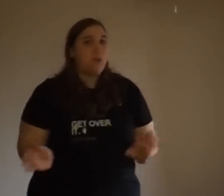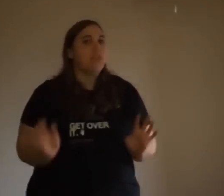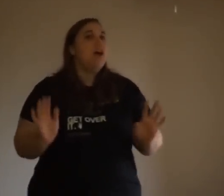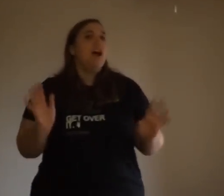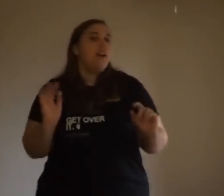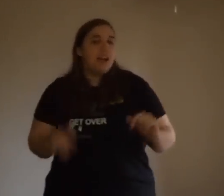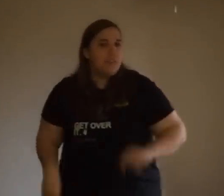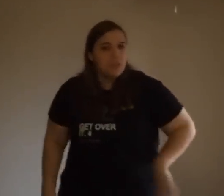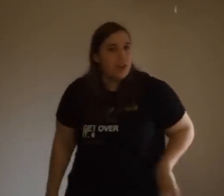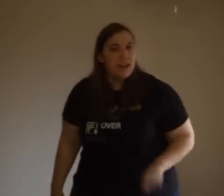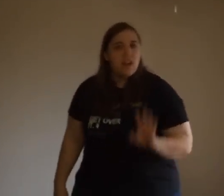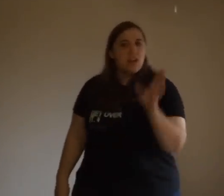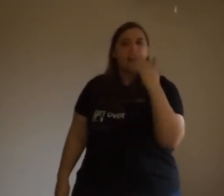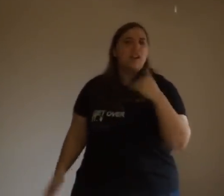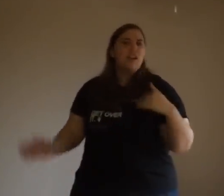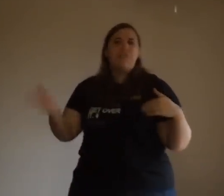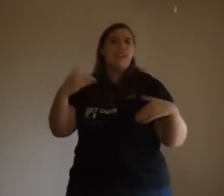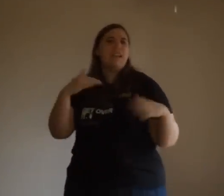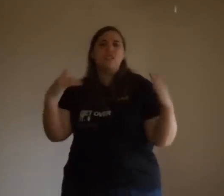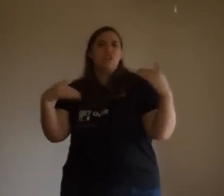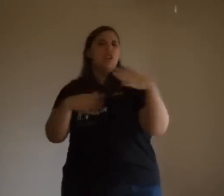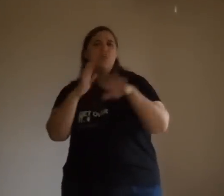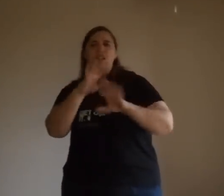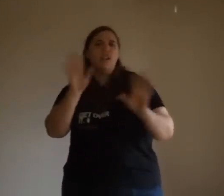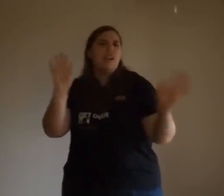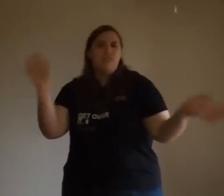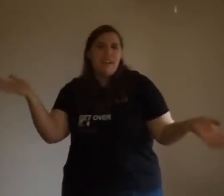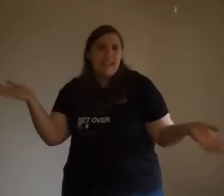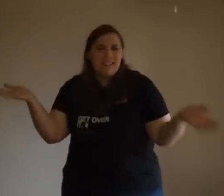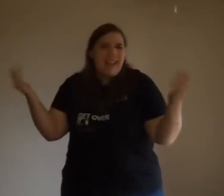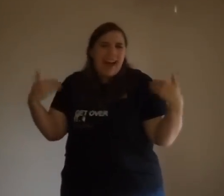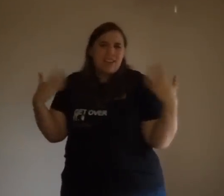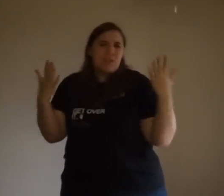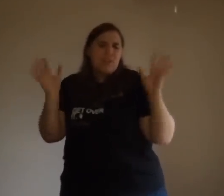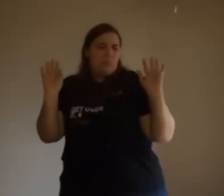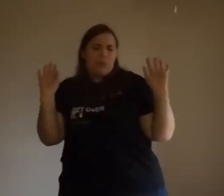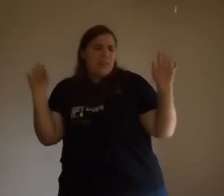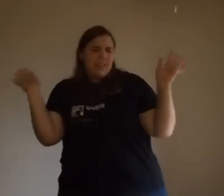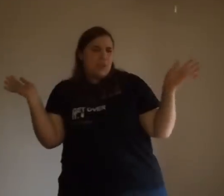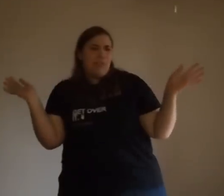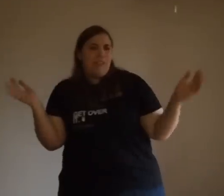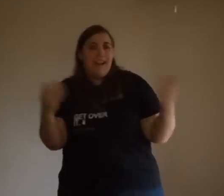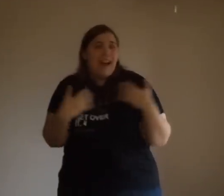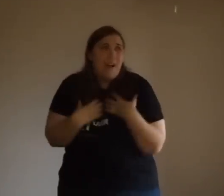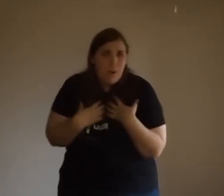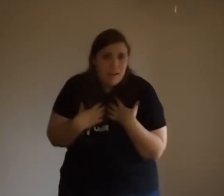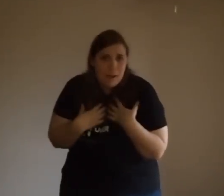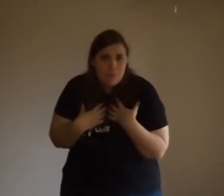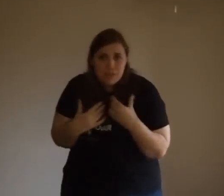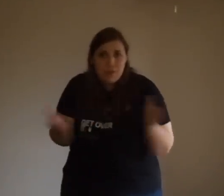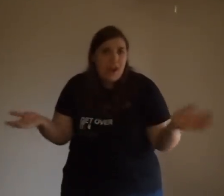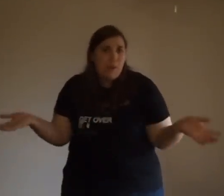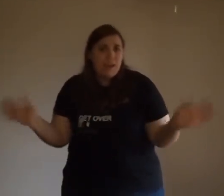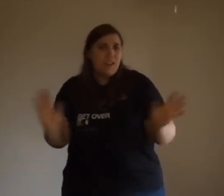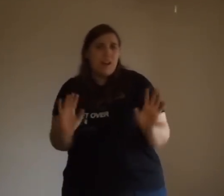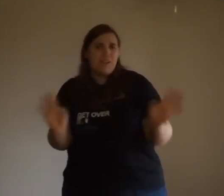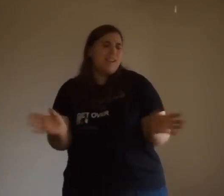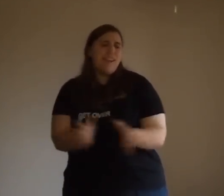with, "Oh, you know, that's right. Kirk, feelings. You and Kirk, feelings. That's totally fine. I'm worried about it too. I mean, you know, never